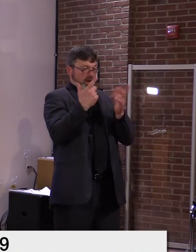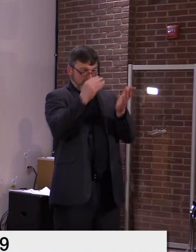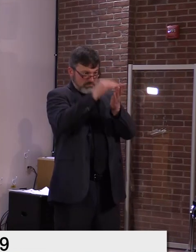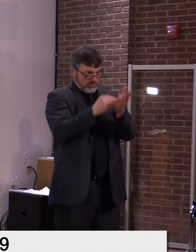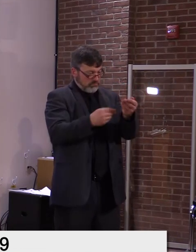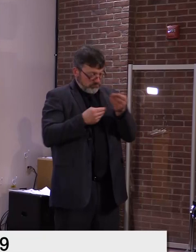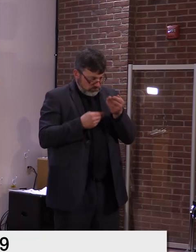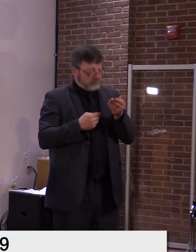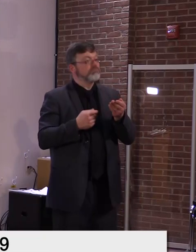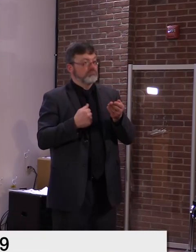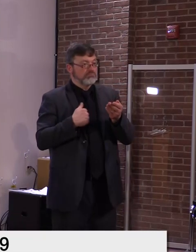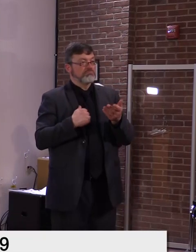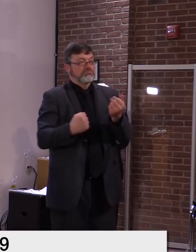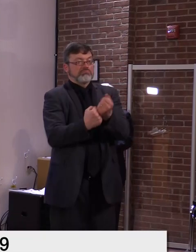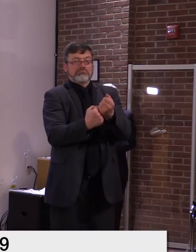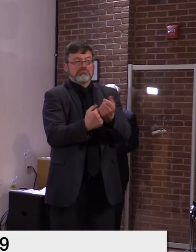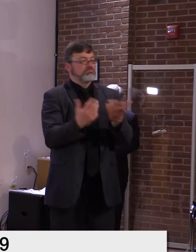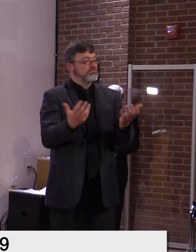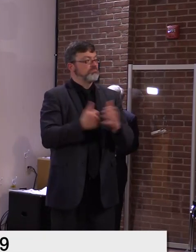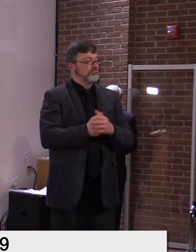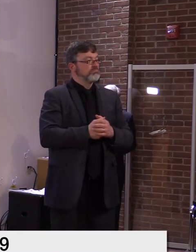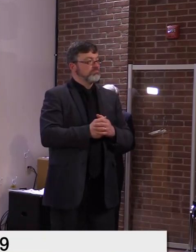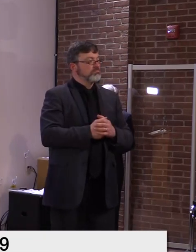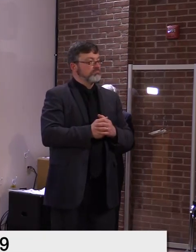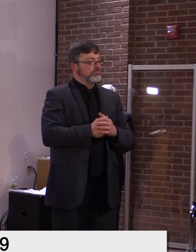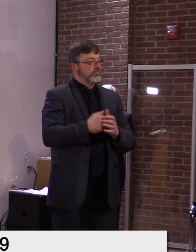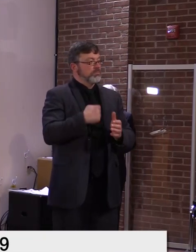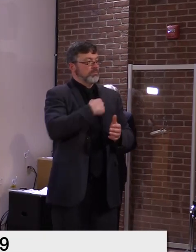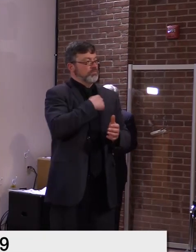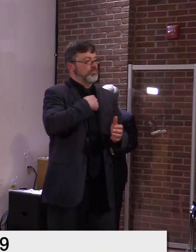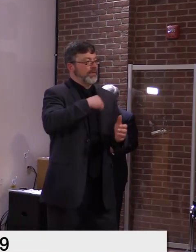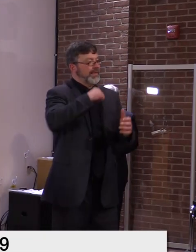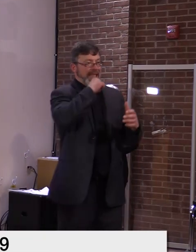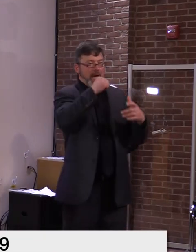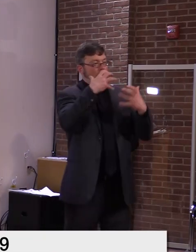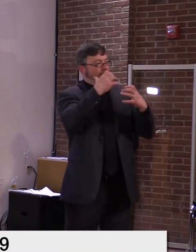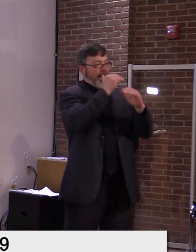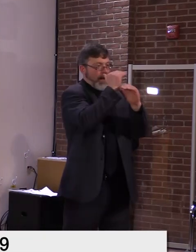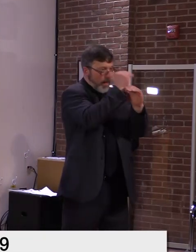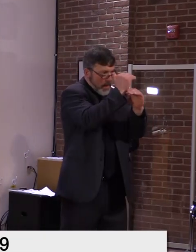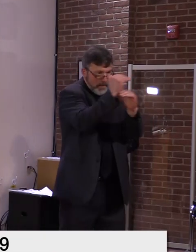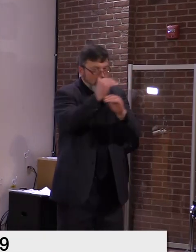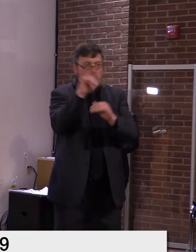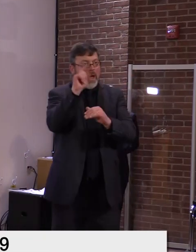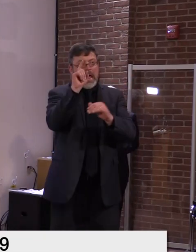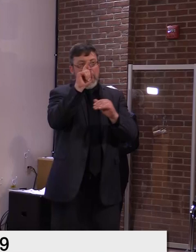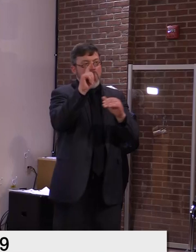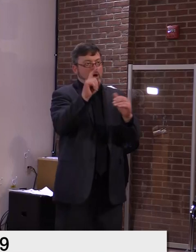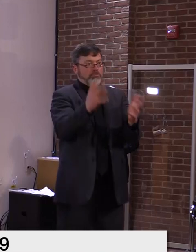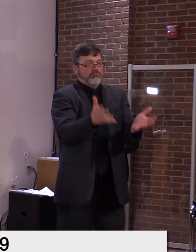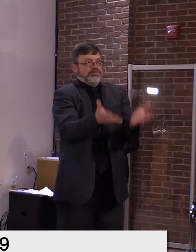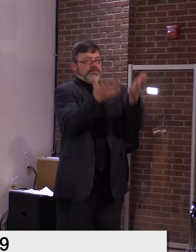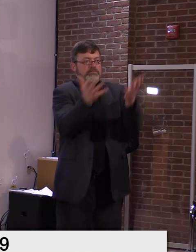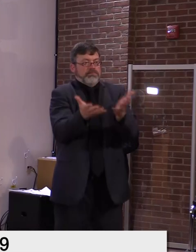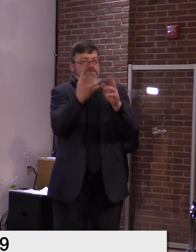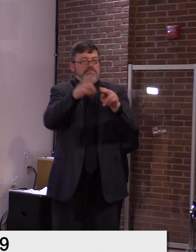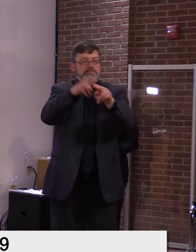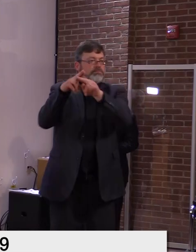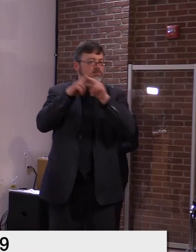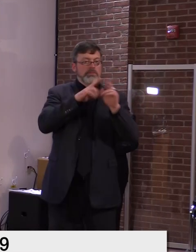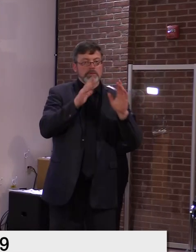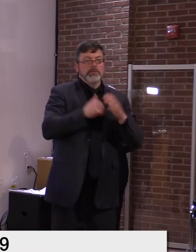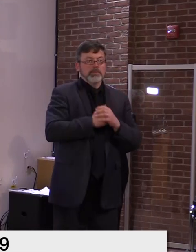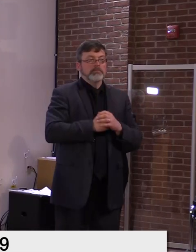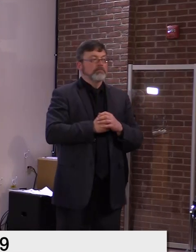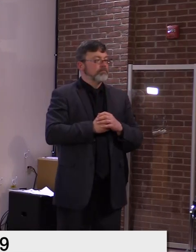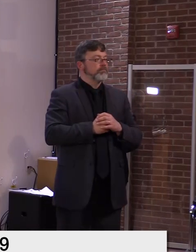options, or it's really meant to expand. Thanks. If I may, Governor, I wanted to address